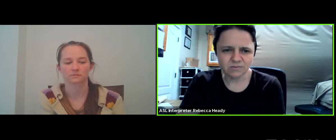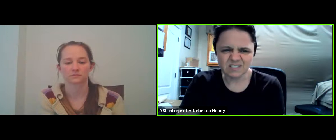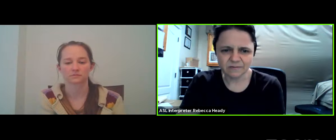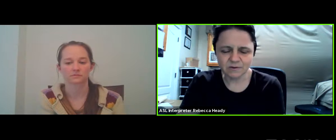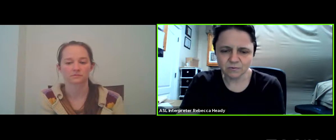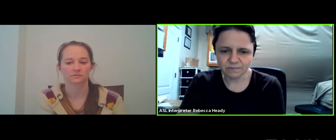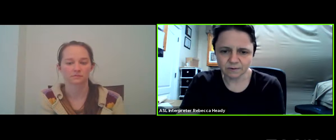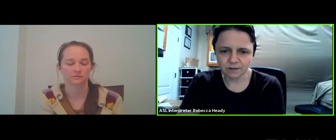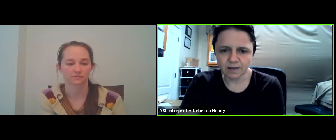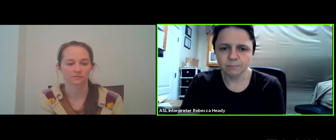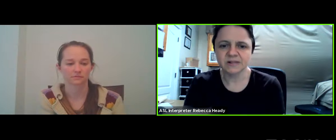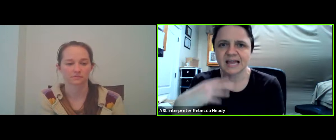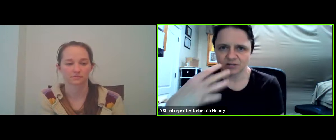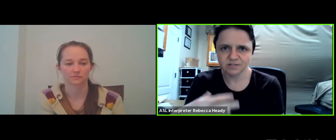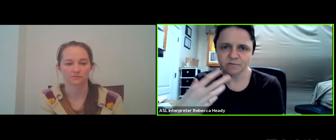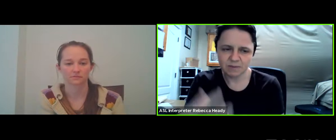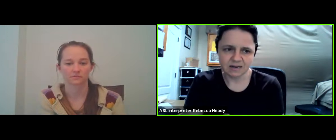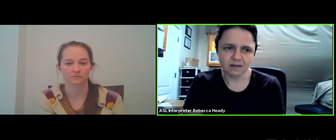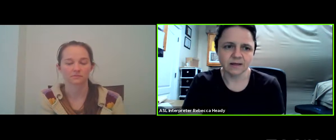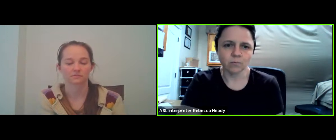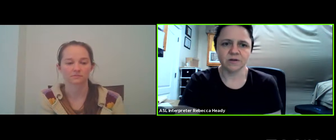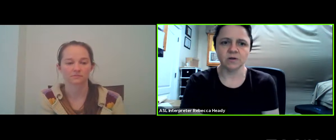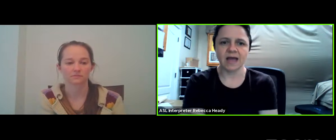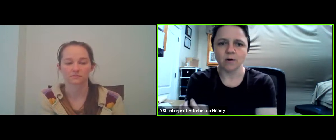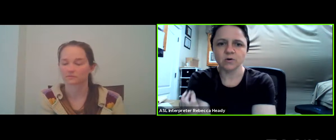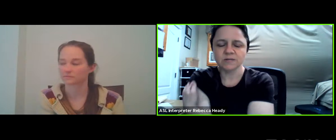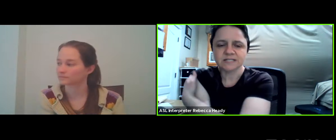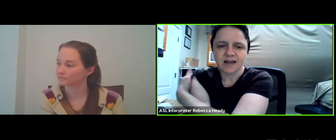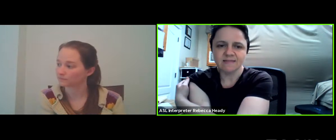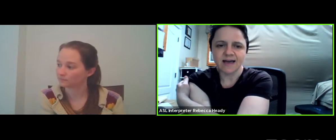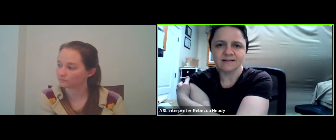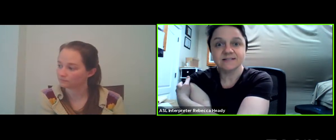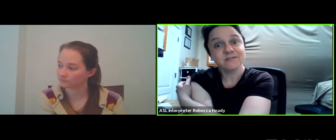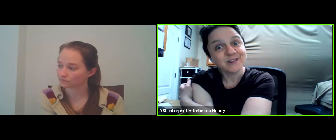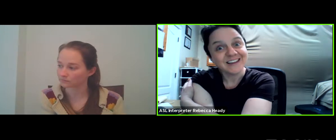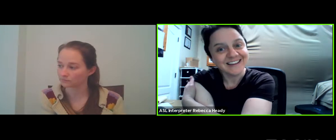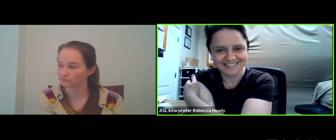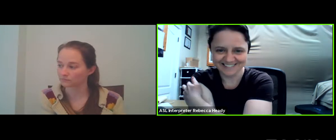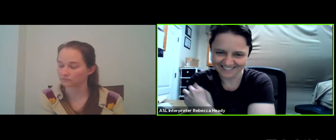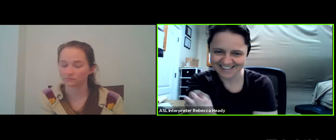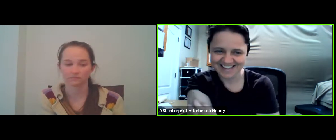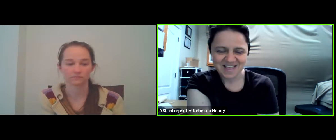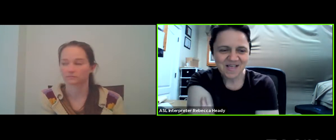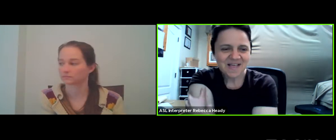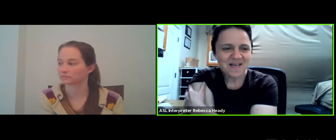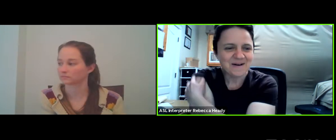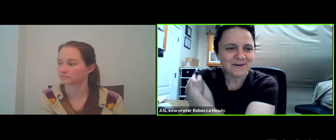Think of just a few different implications of meaning, like how you would sign that differently.